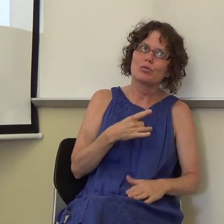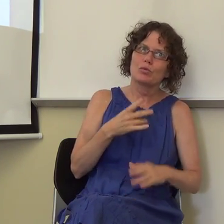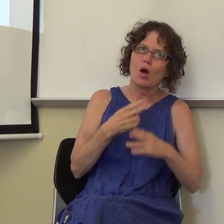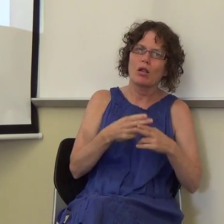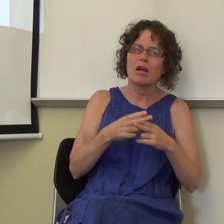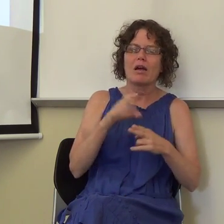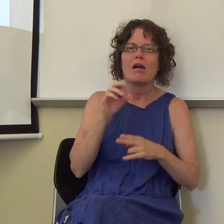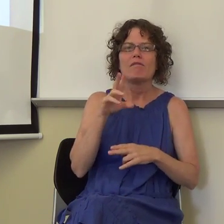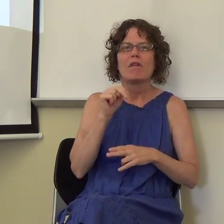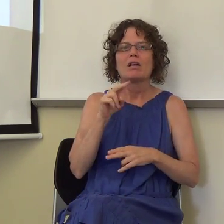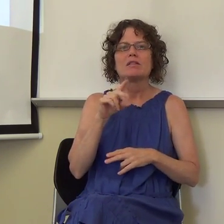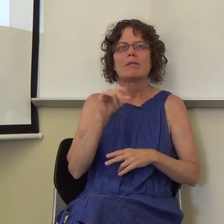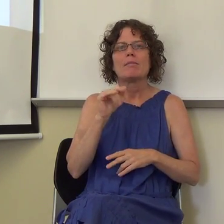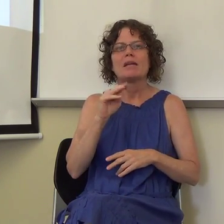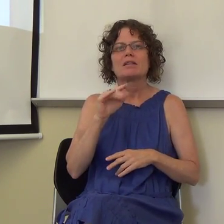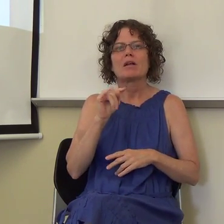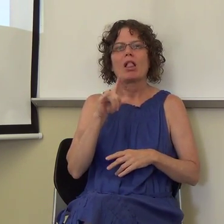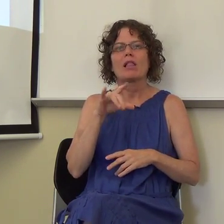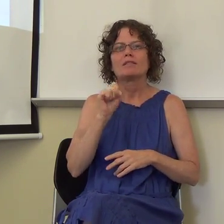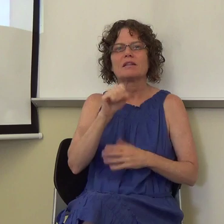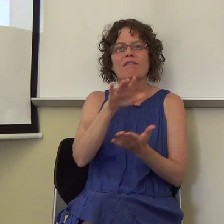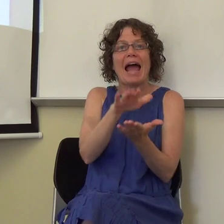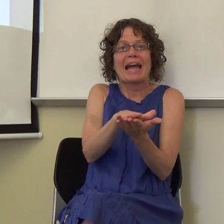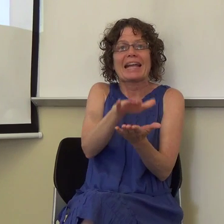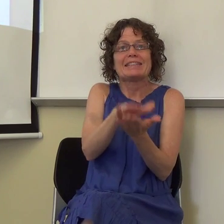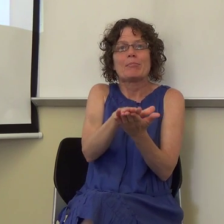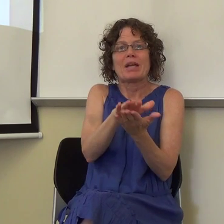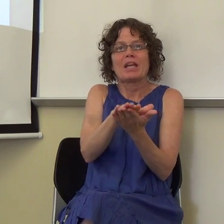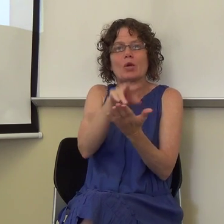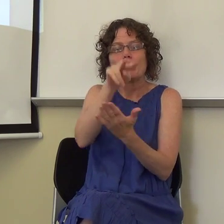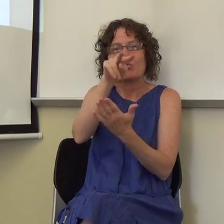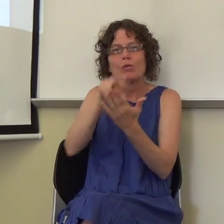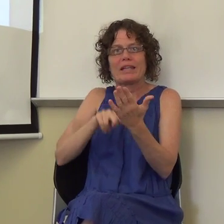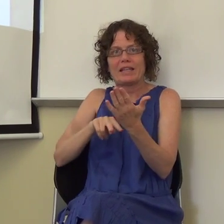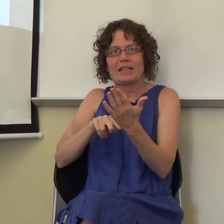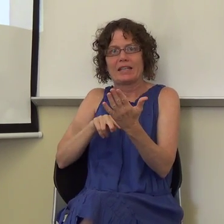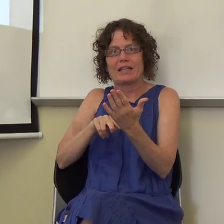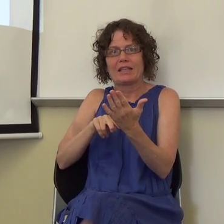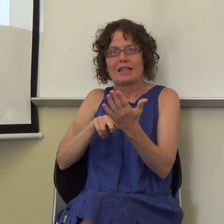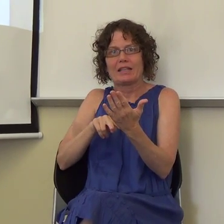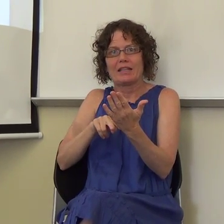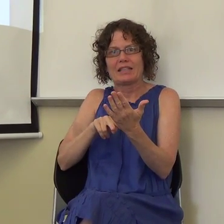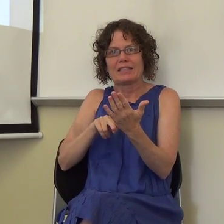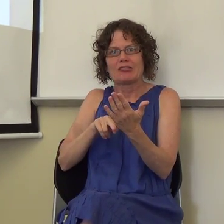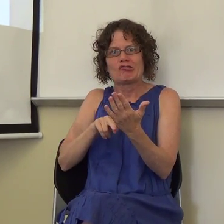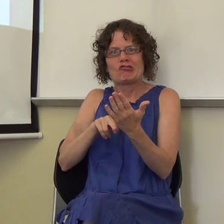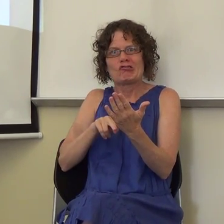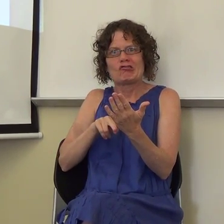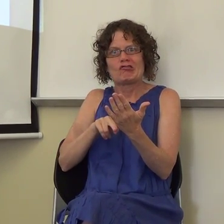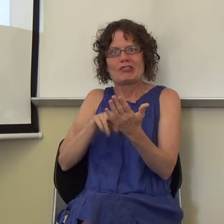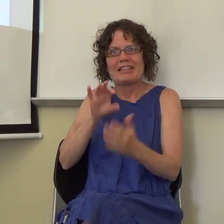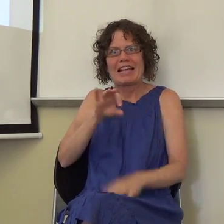Reading, because the material we are reading is 99% of it is taken from college